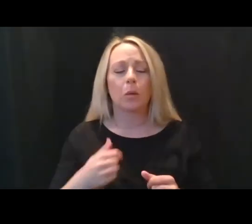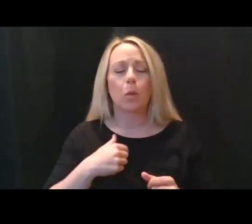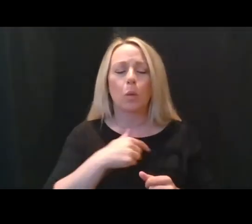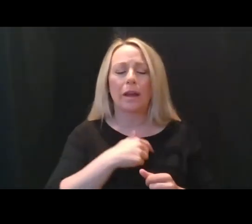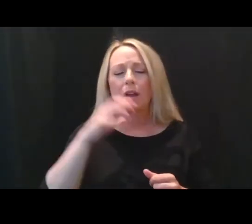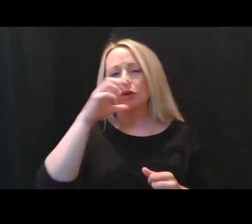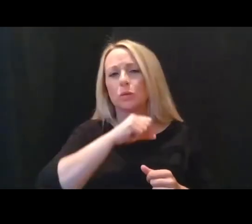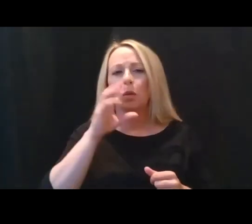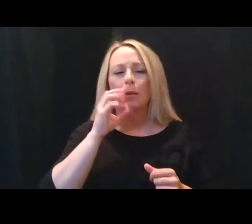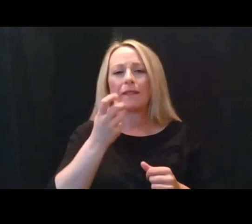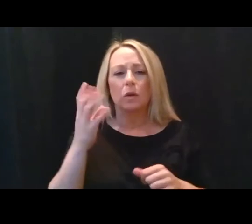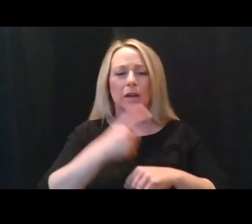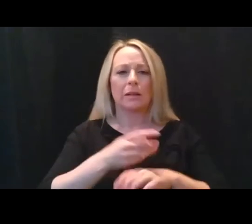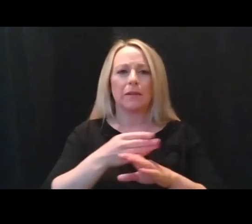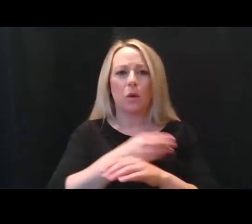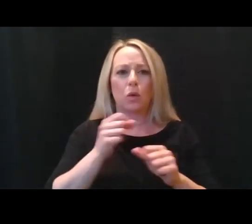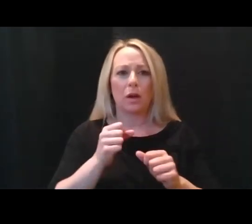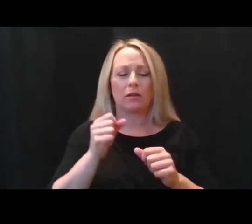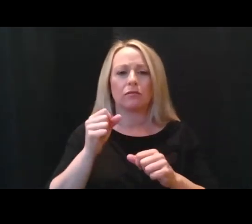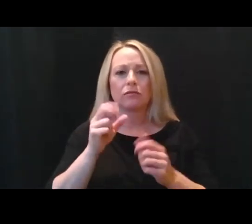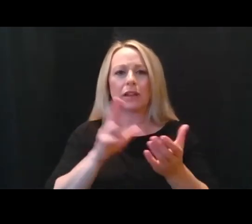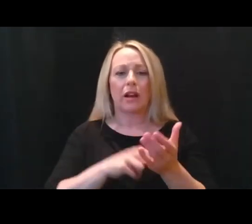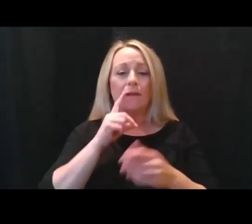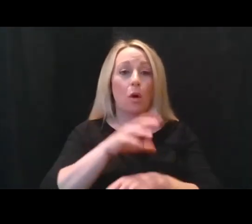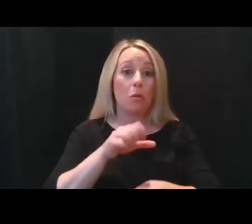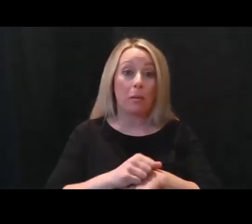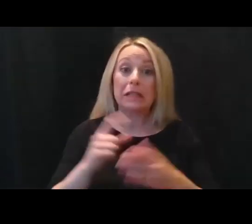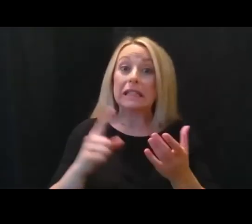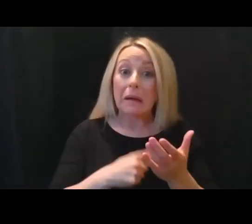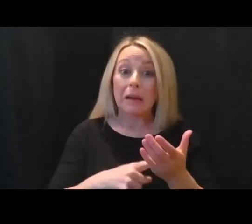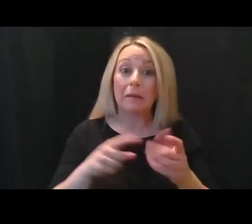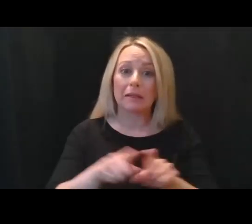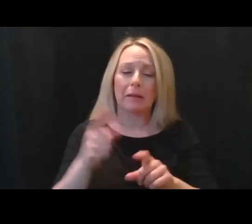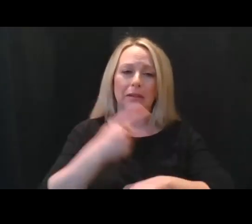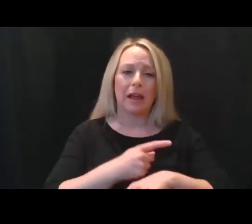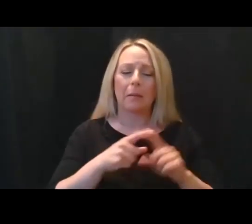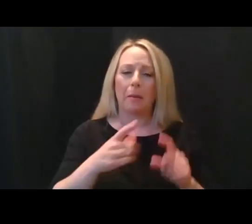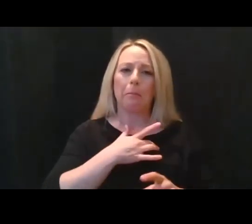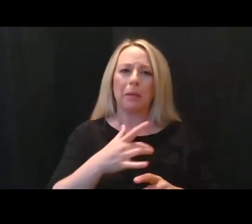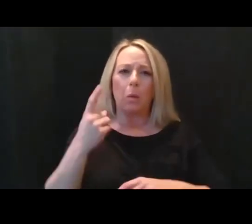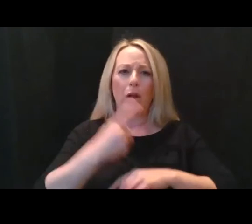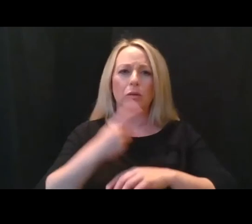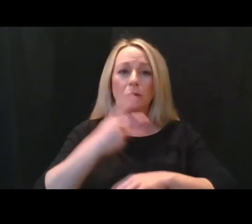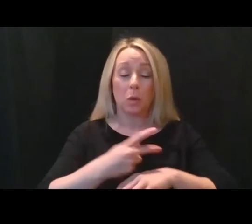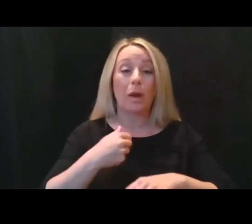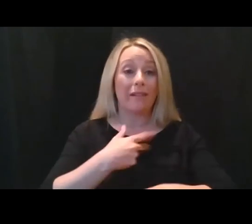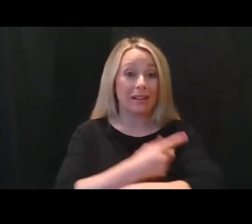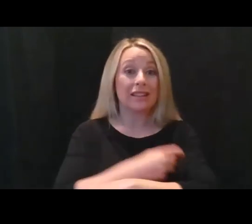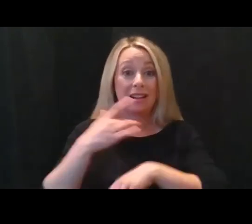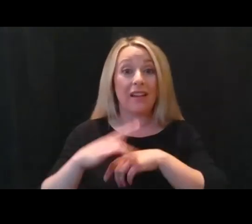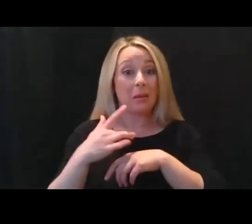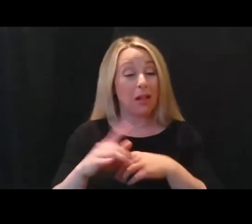they would be able to get the shot, sometimes within the same day. So we do have vaccine available every